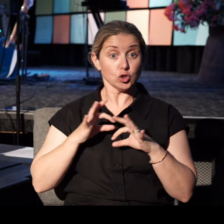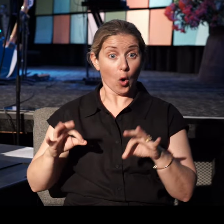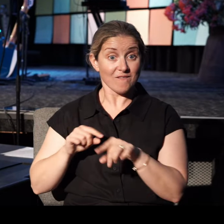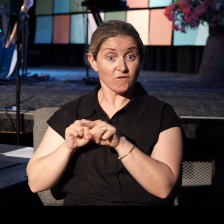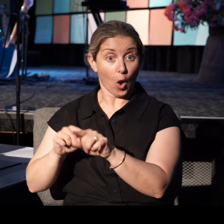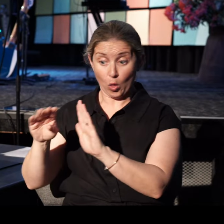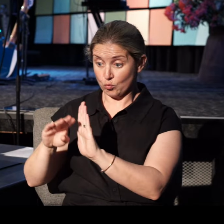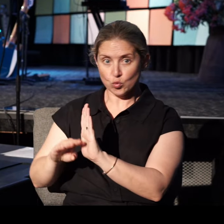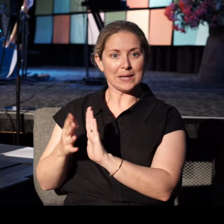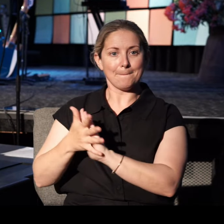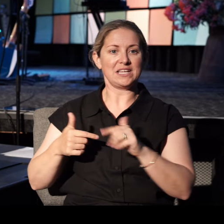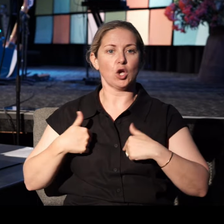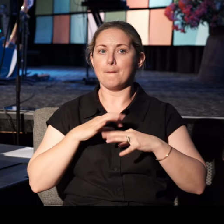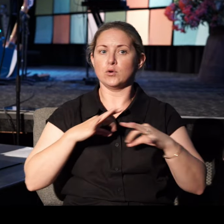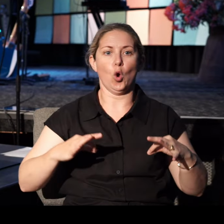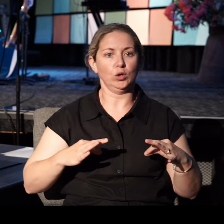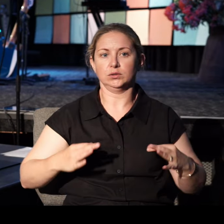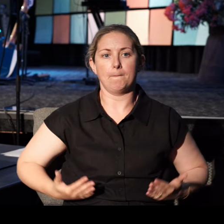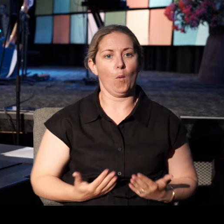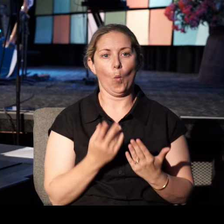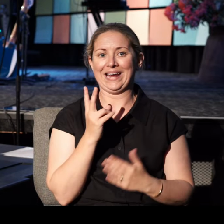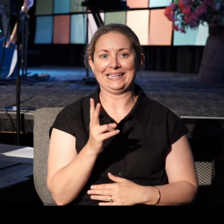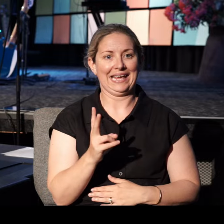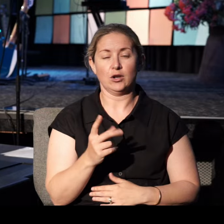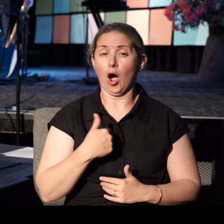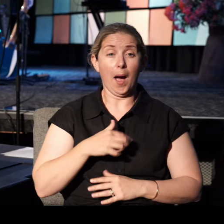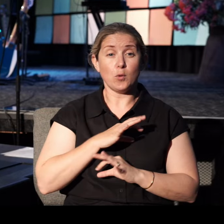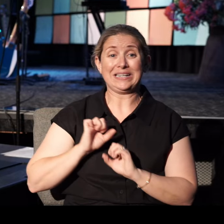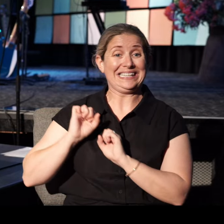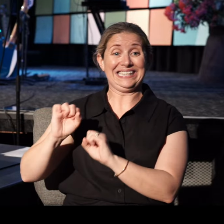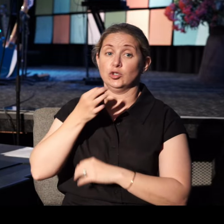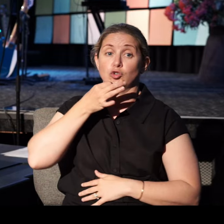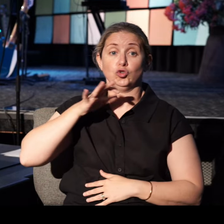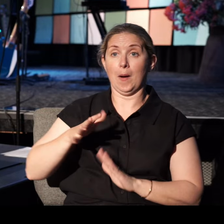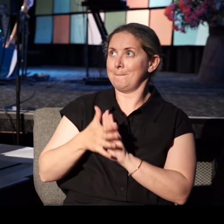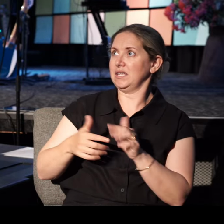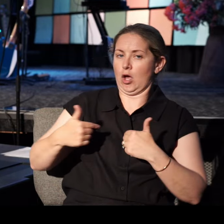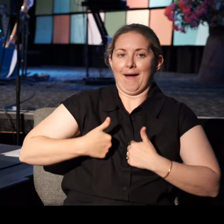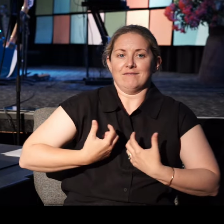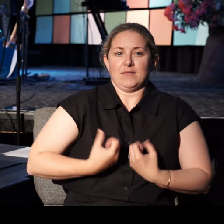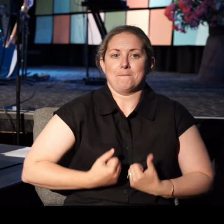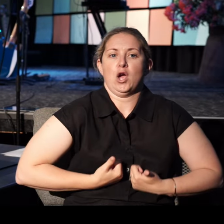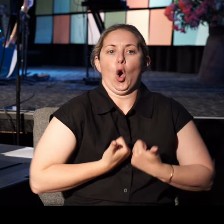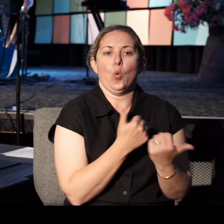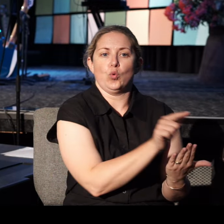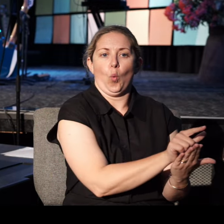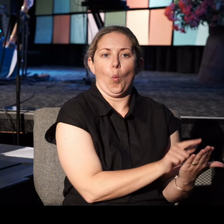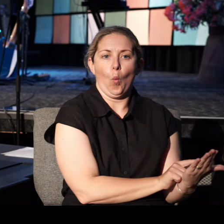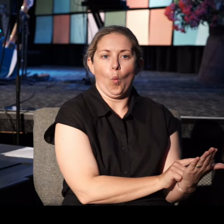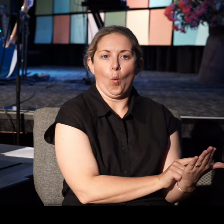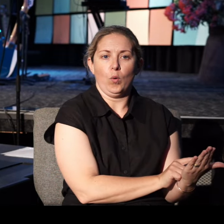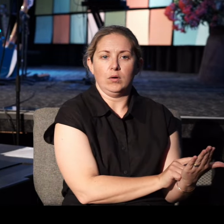not born again. You're not a child of God. You're still lawless. Do you see what he's saying?